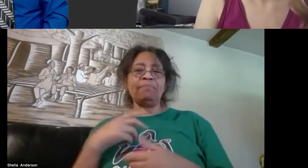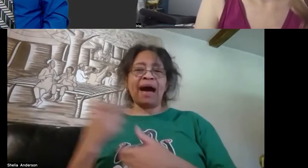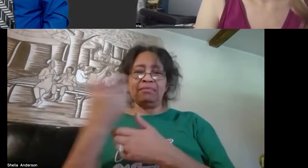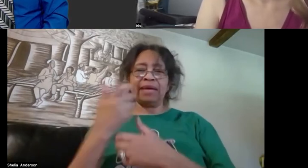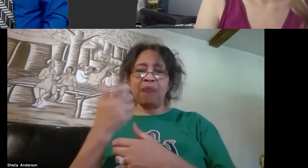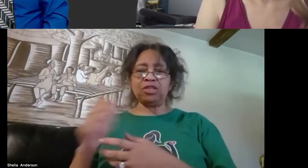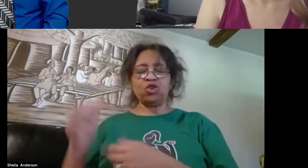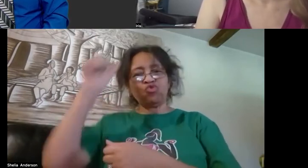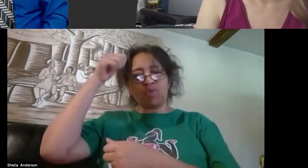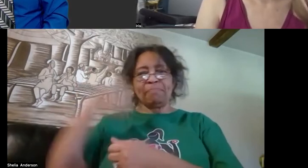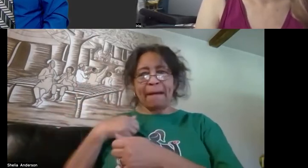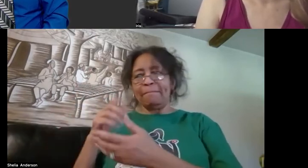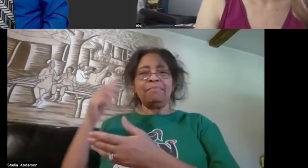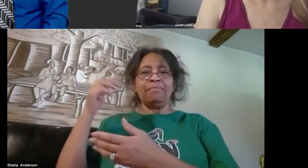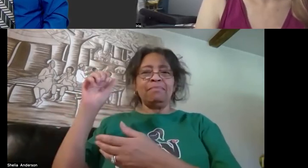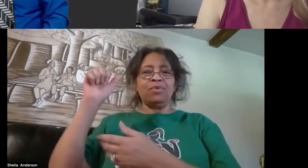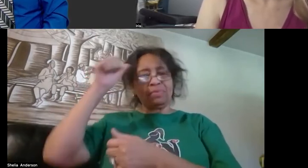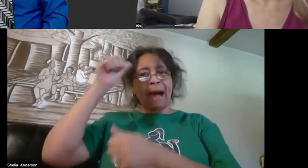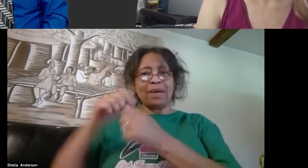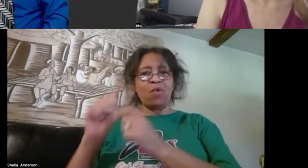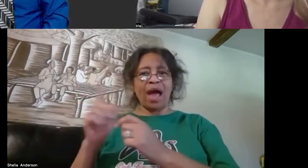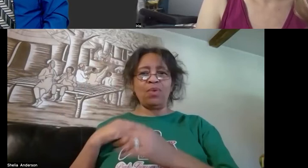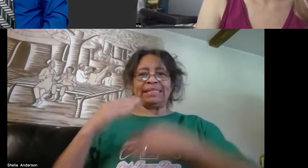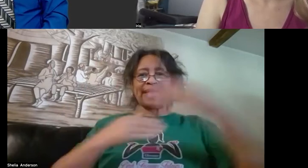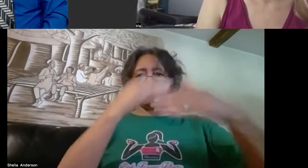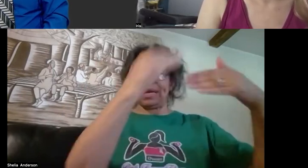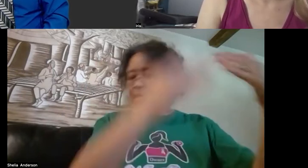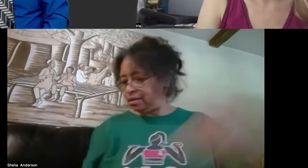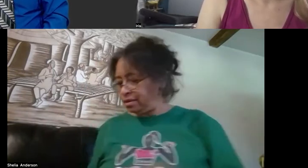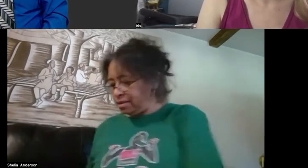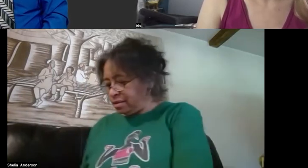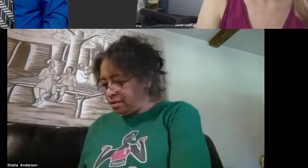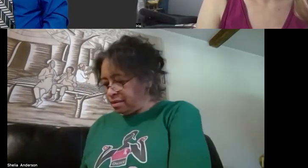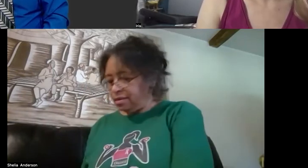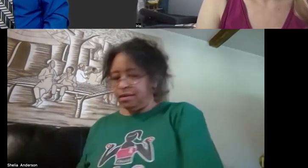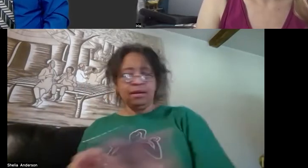look at my camera to remind me where we stepped.